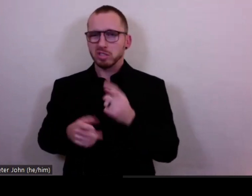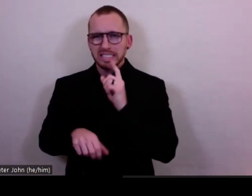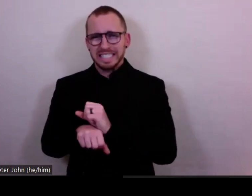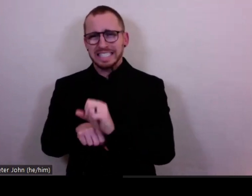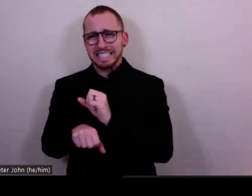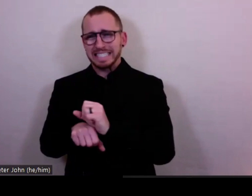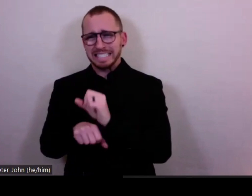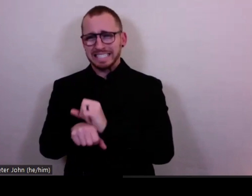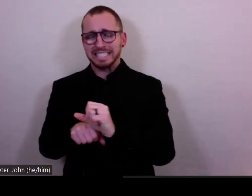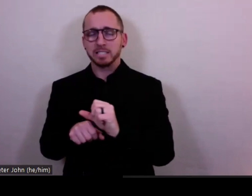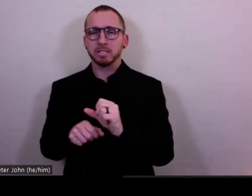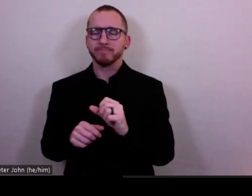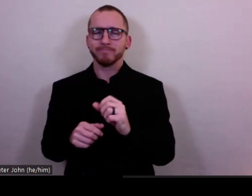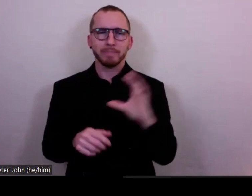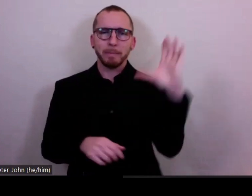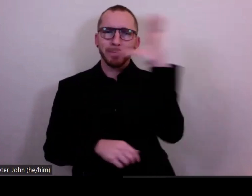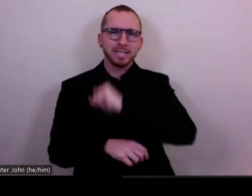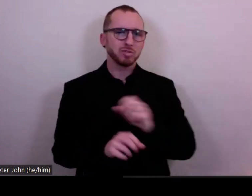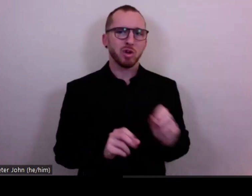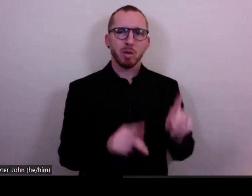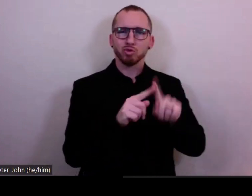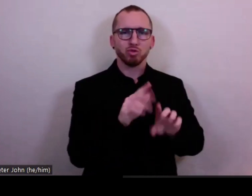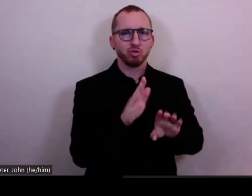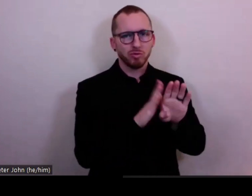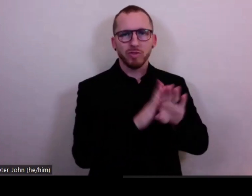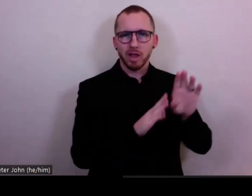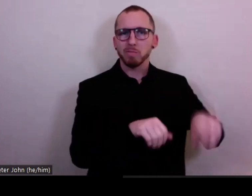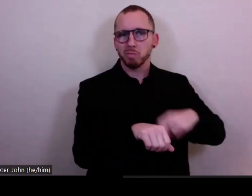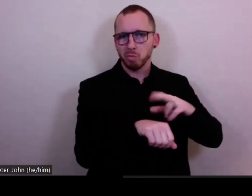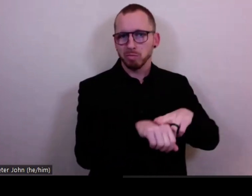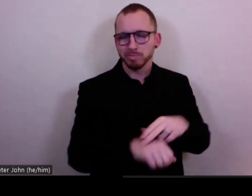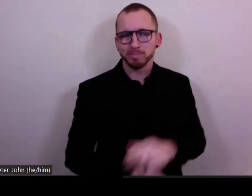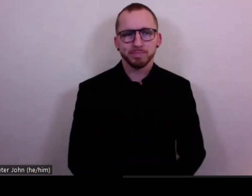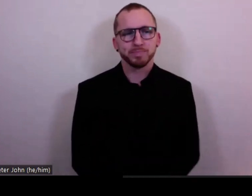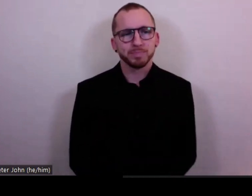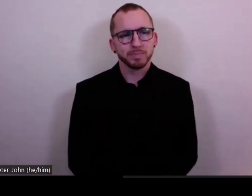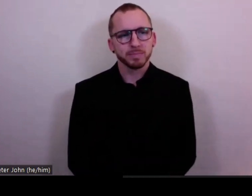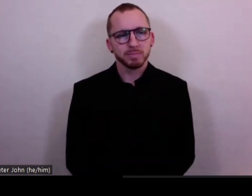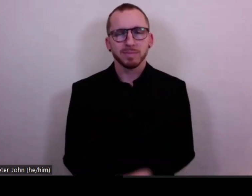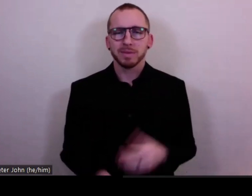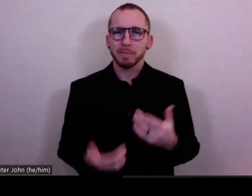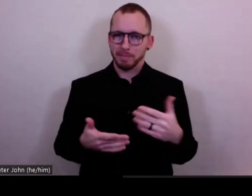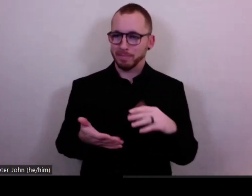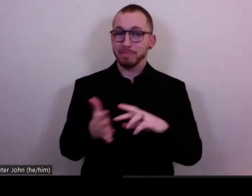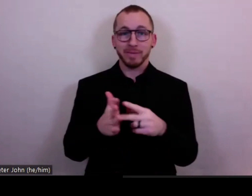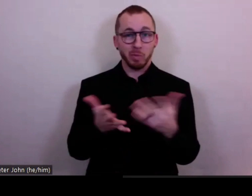and development. So we see lagging developmental